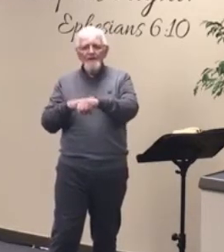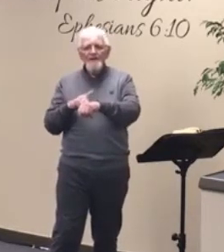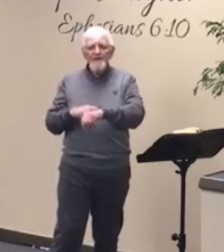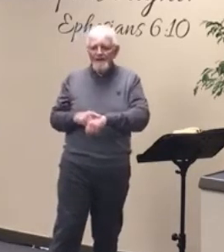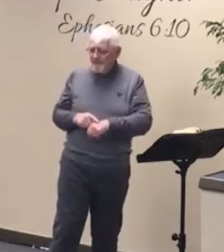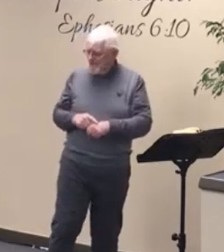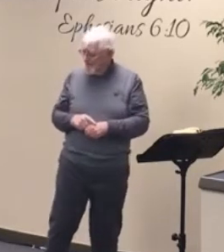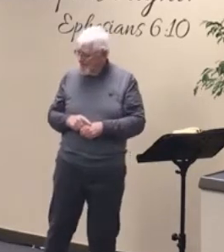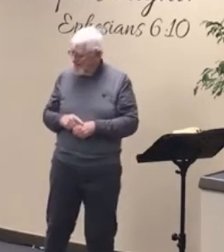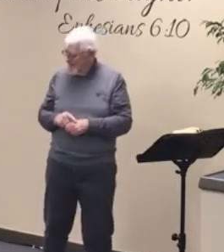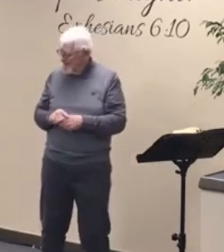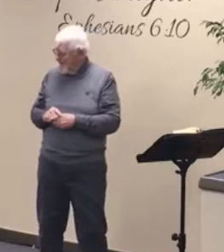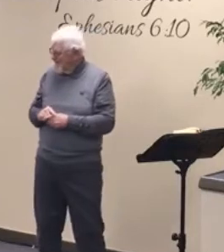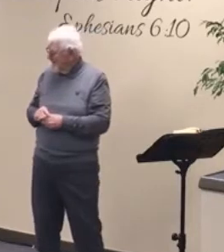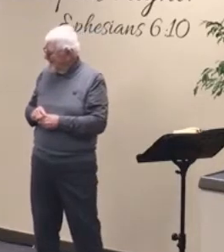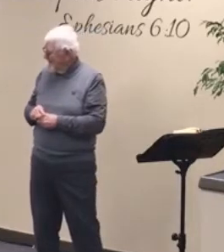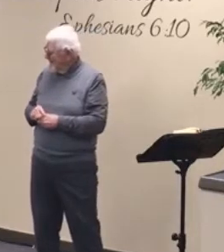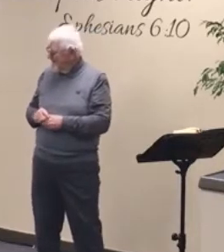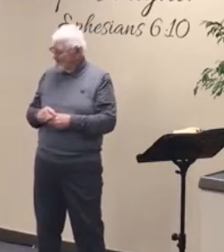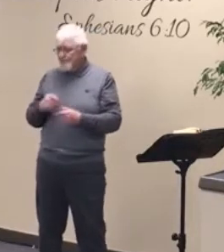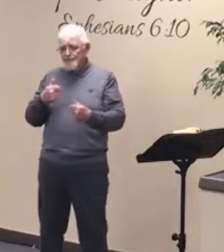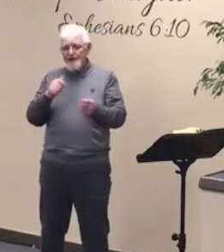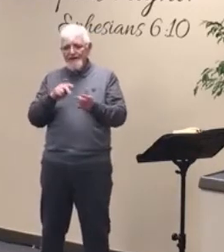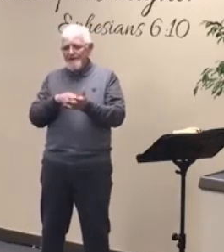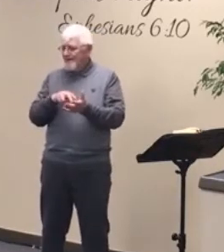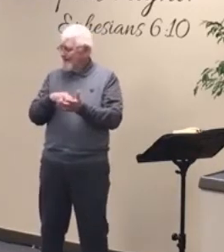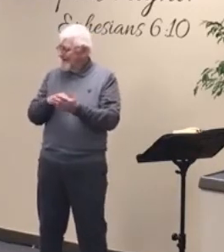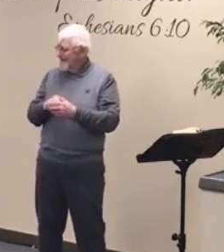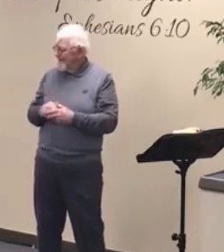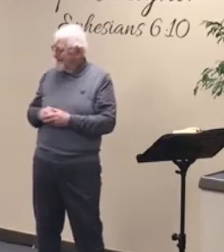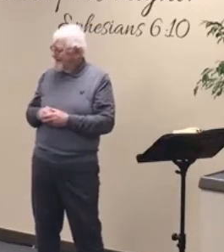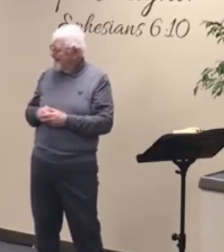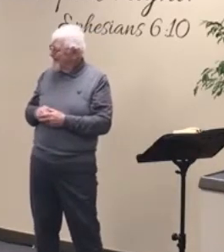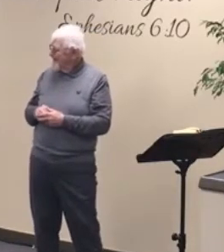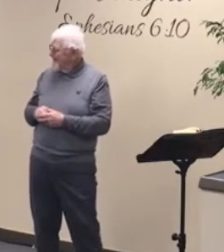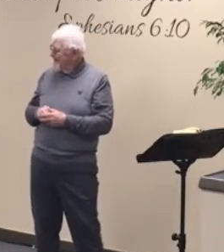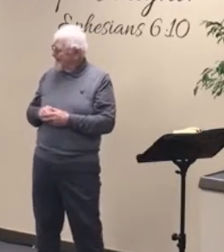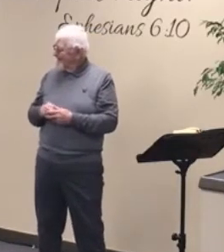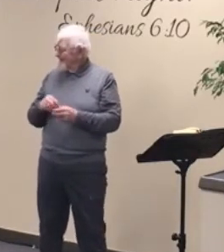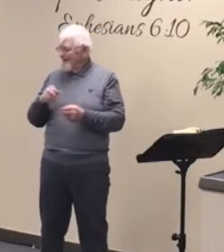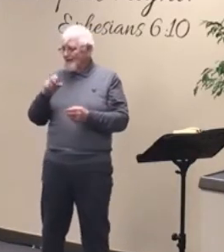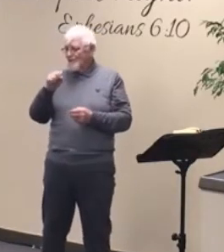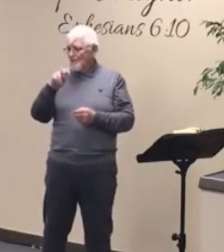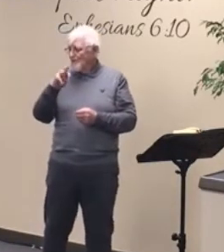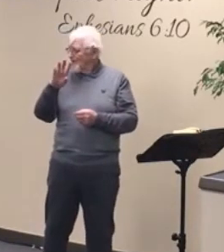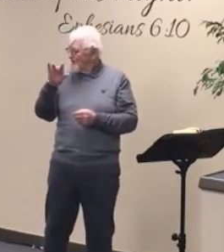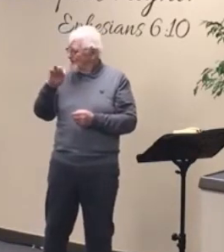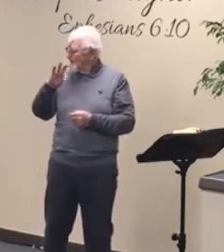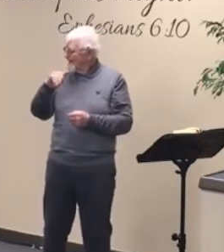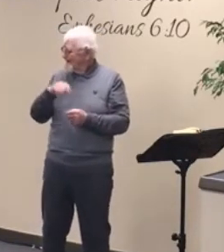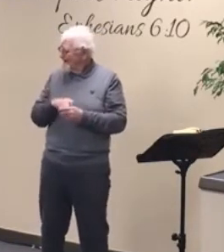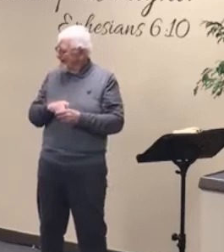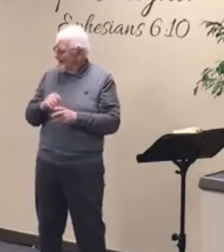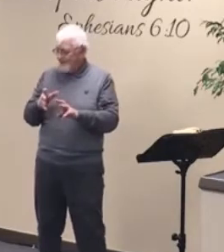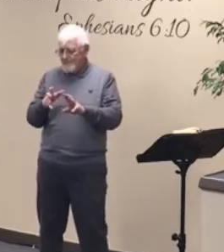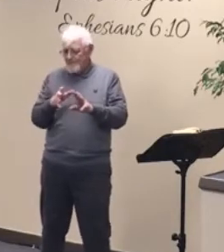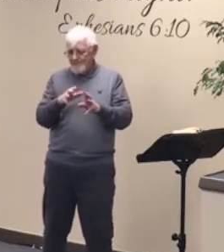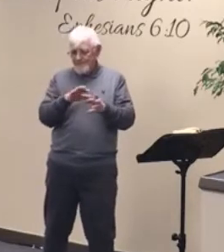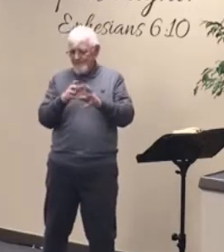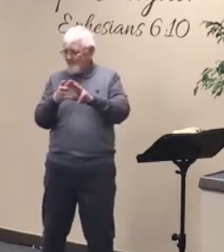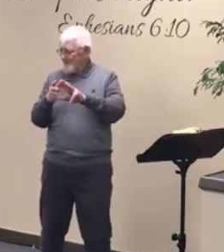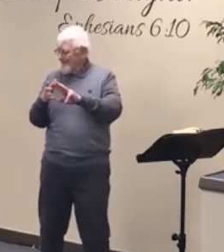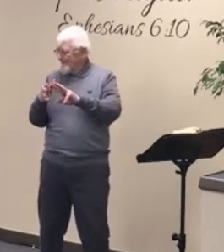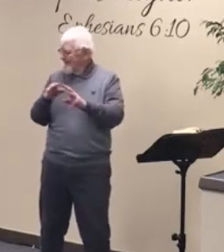trying to salmon, you know, like the salmon thing, and I just salmoned every time I hit the snow fence, and then I got started again, hit the rubber sidewalk,